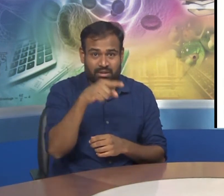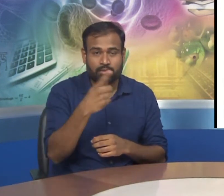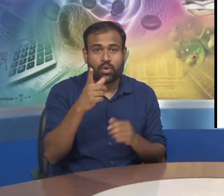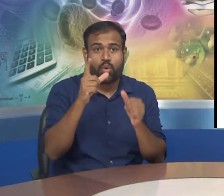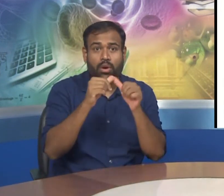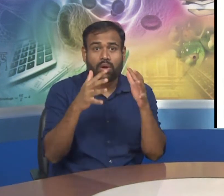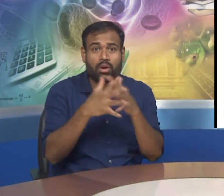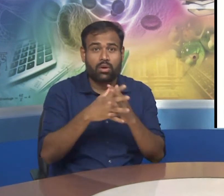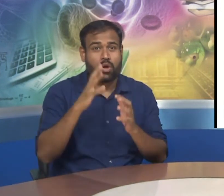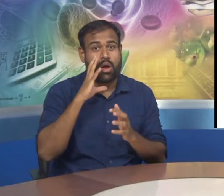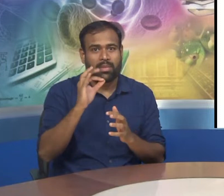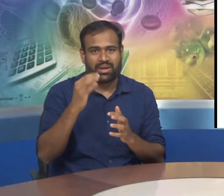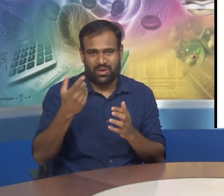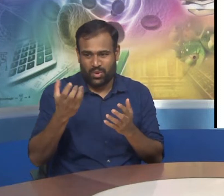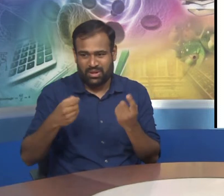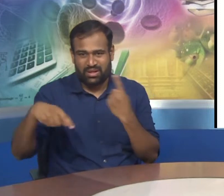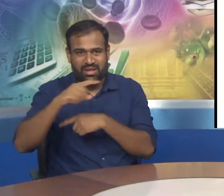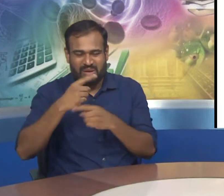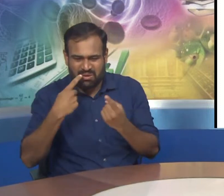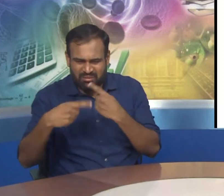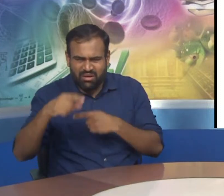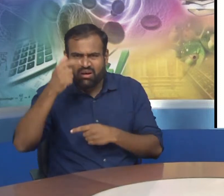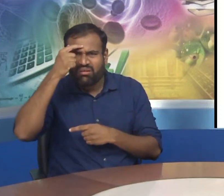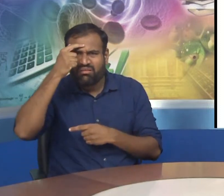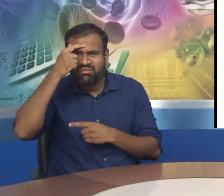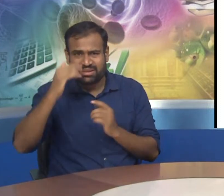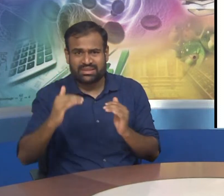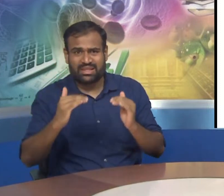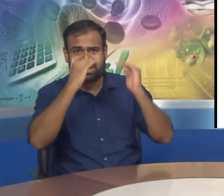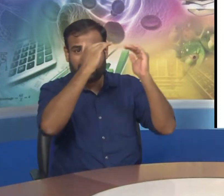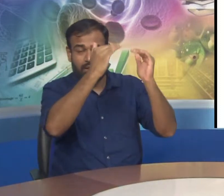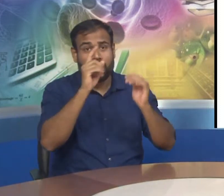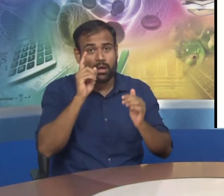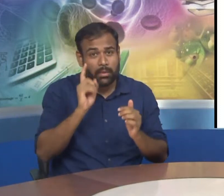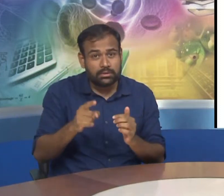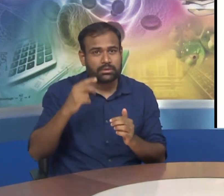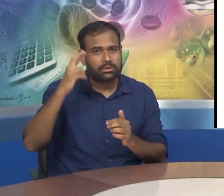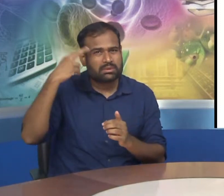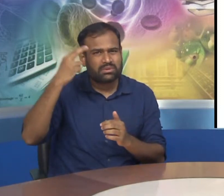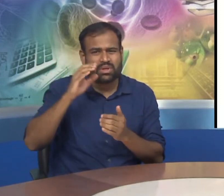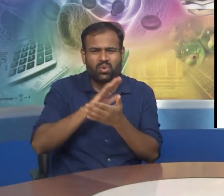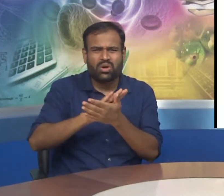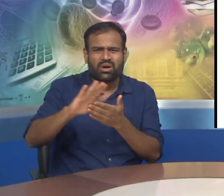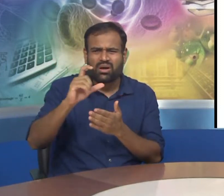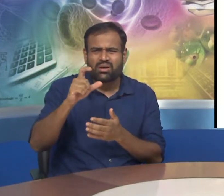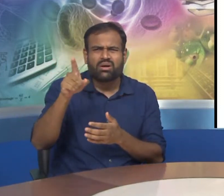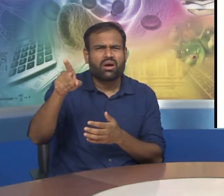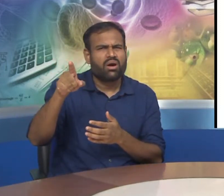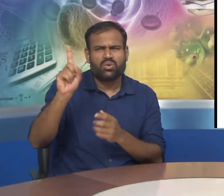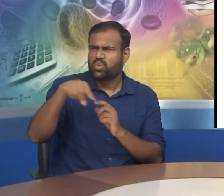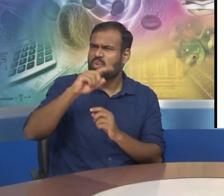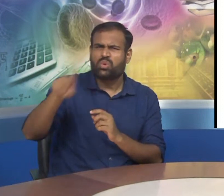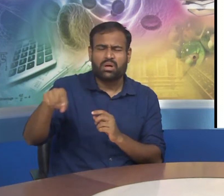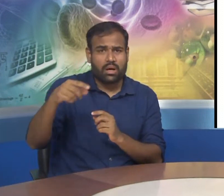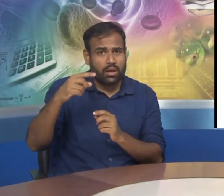If a civil case involves a substantial point of law of public importance needing interpretation of